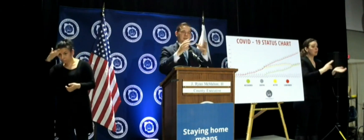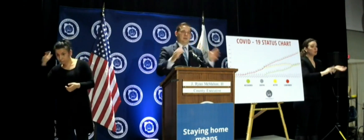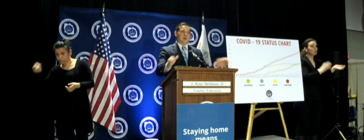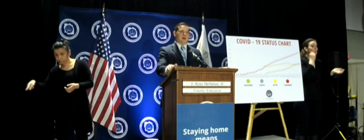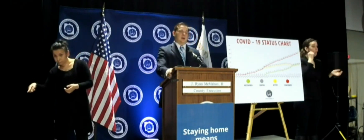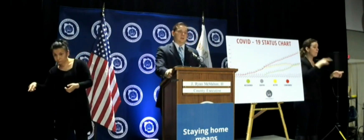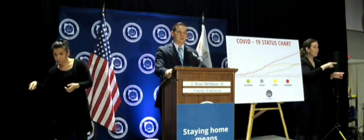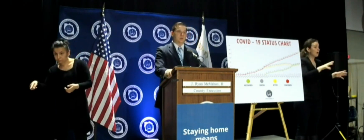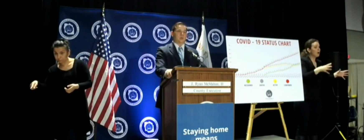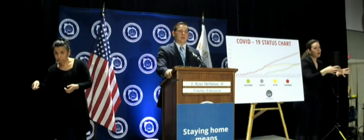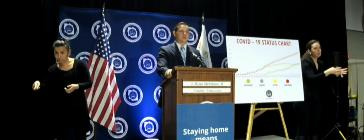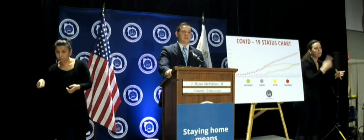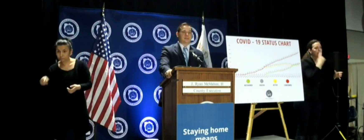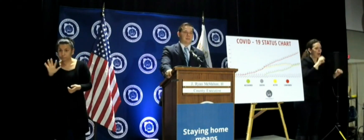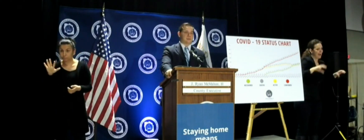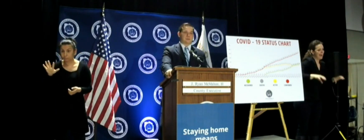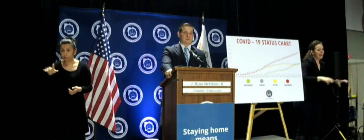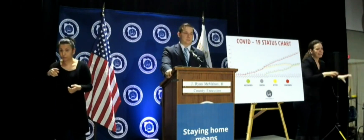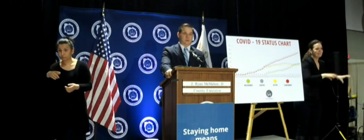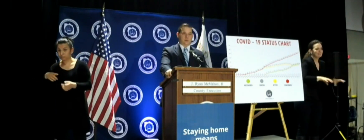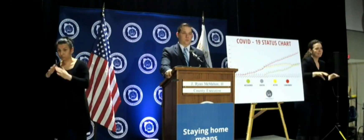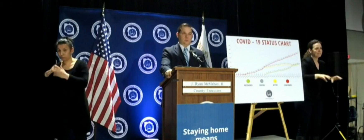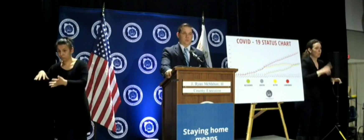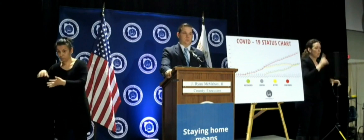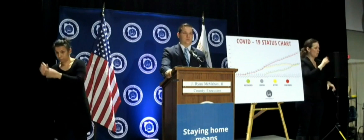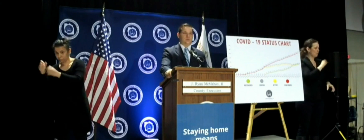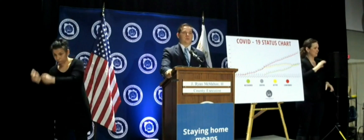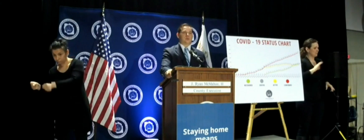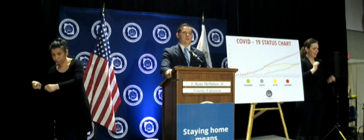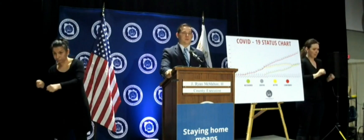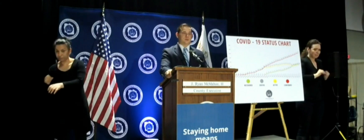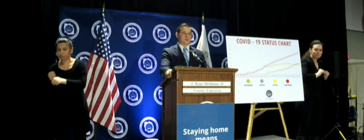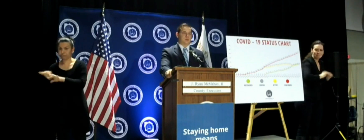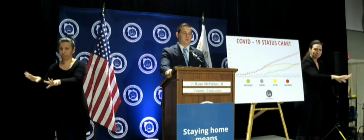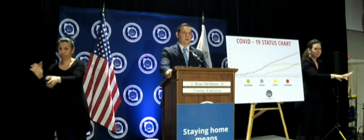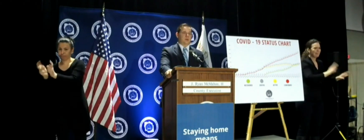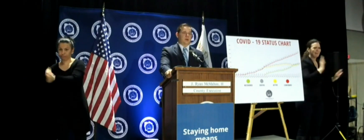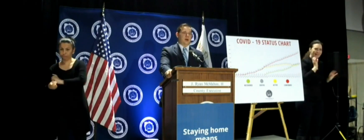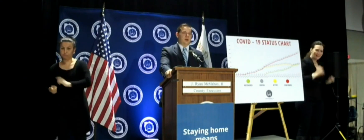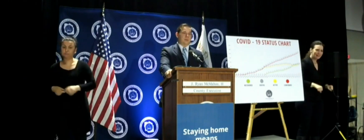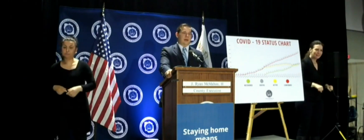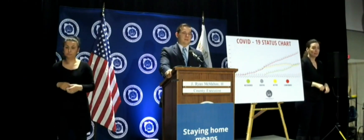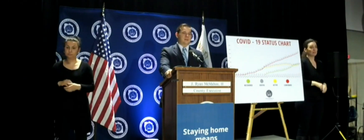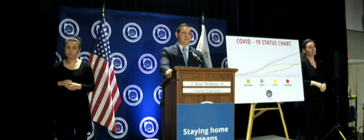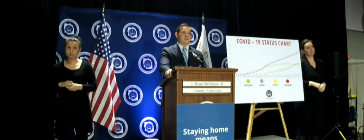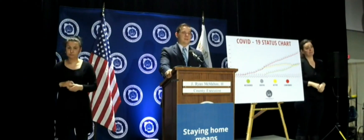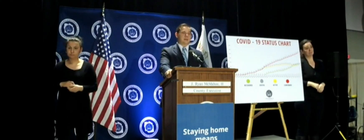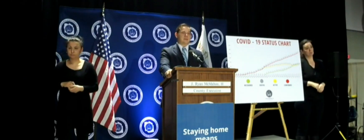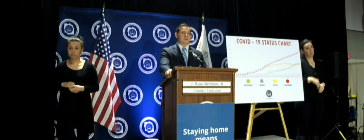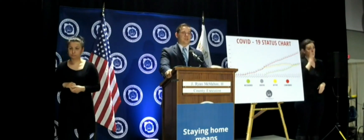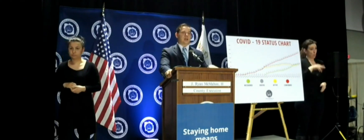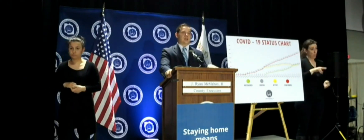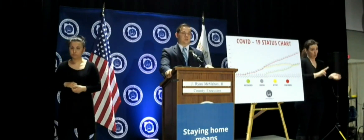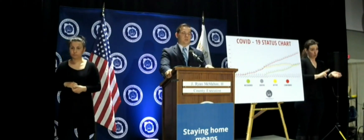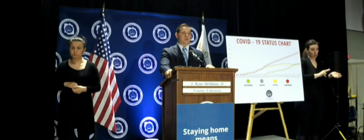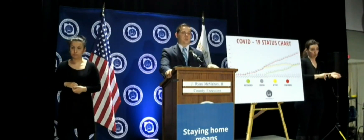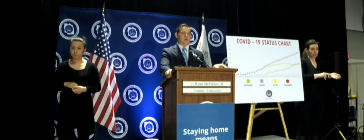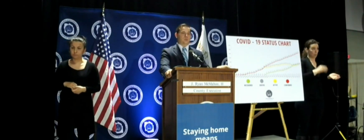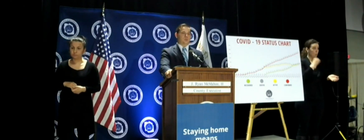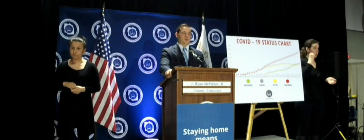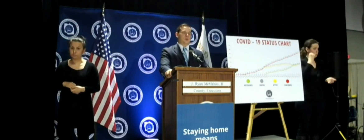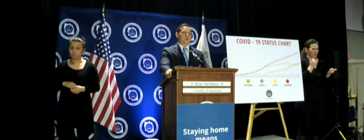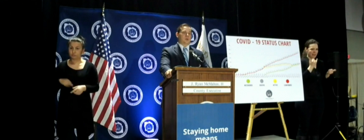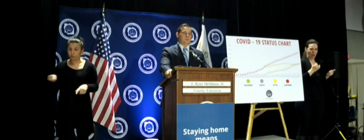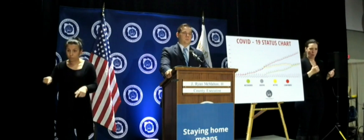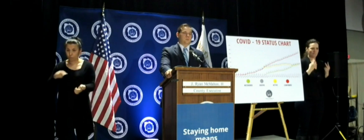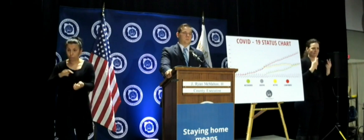density, there's nobody else visiting nursing homes. There's no visitors. So That's the challenge with nursing